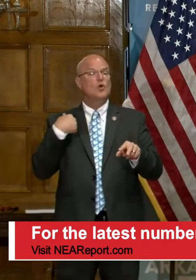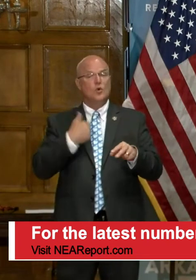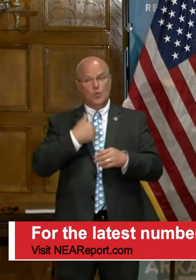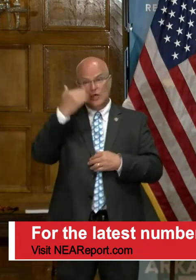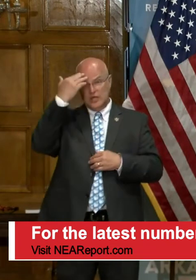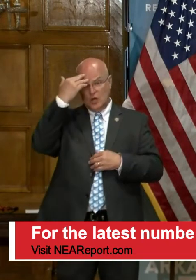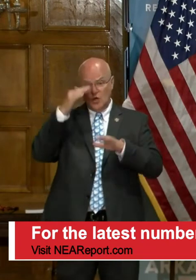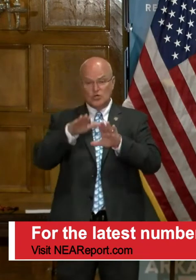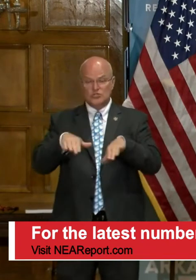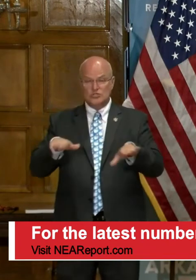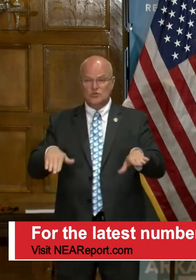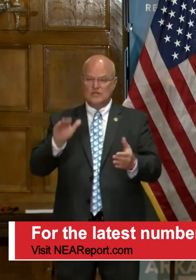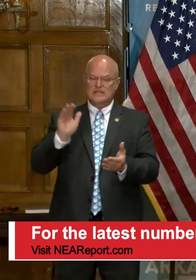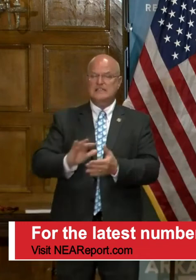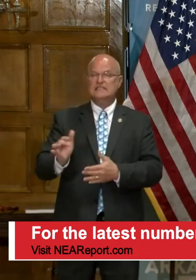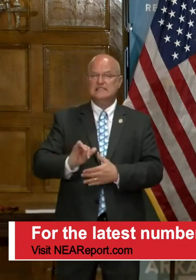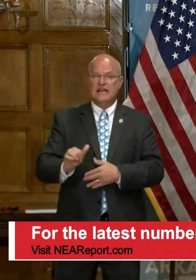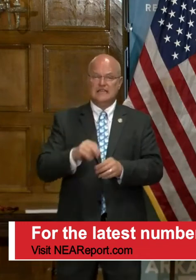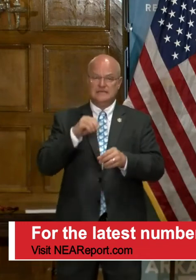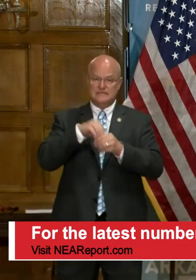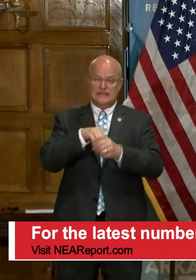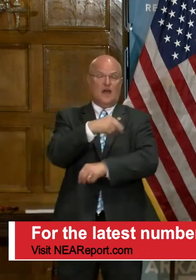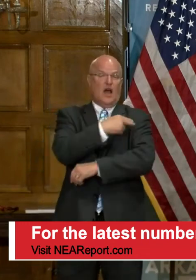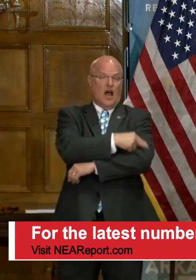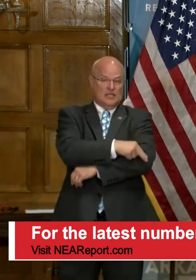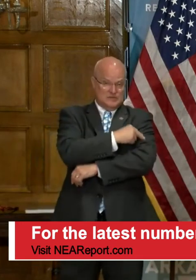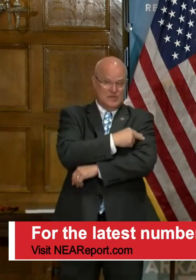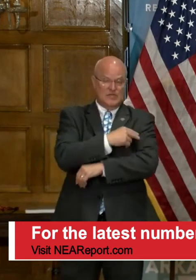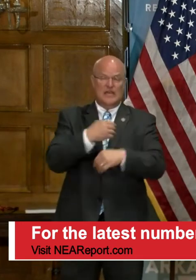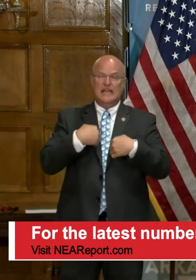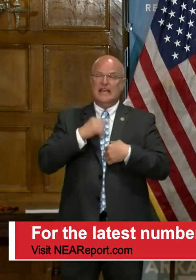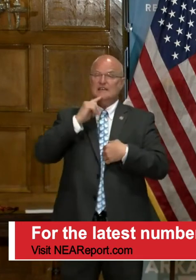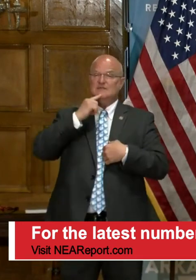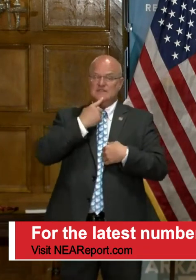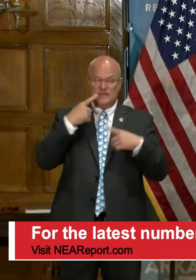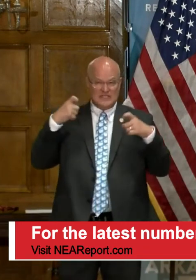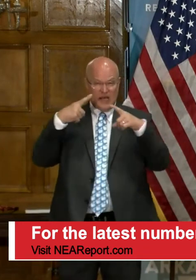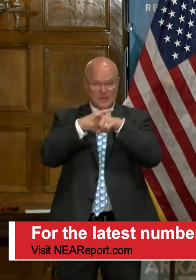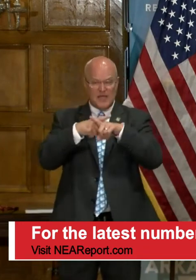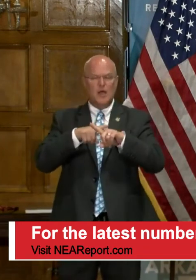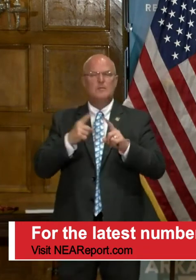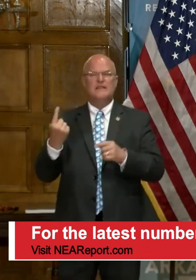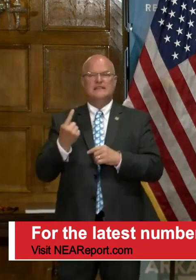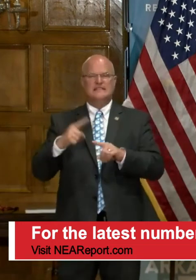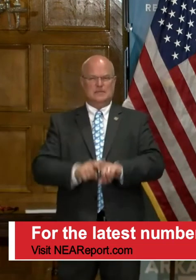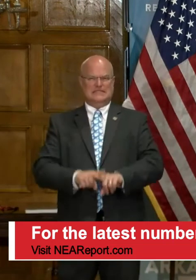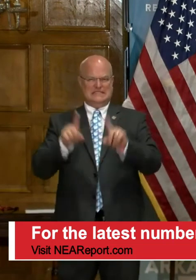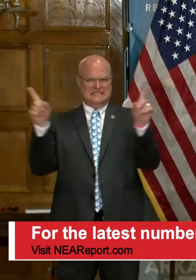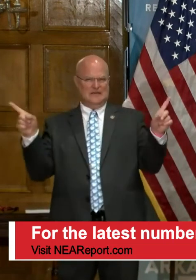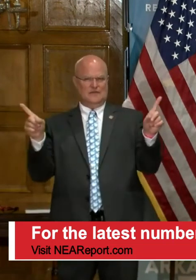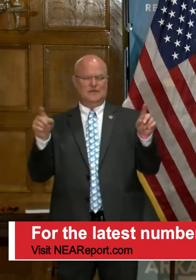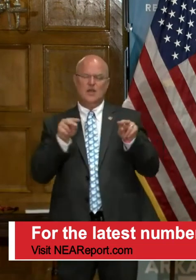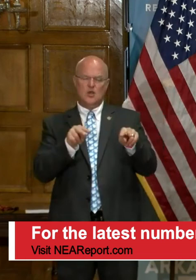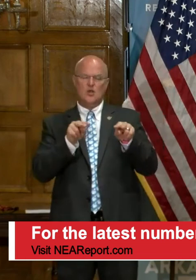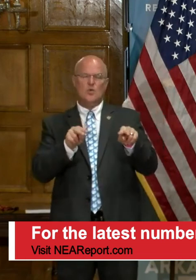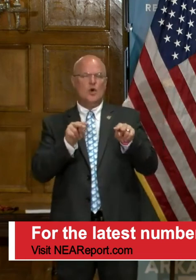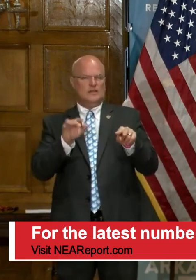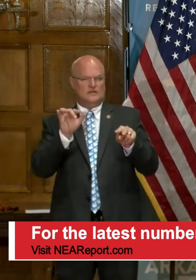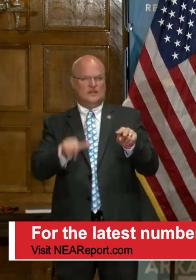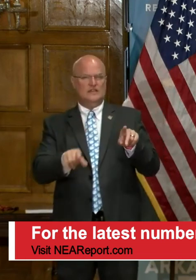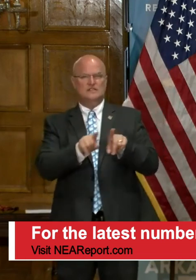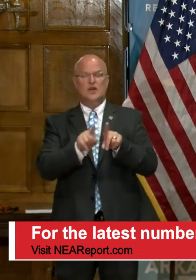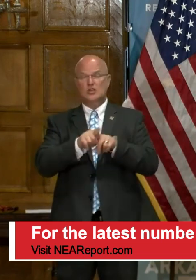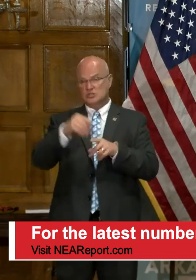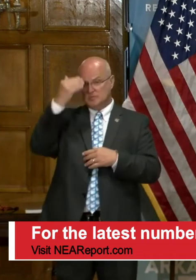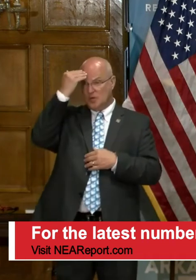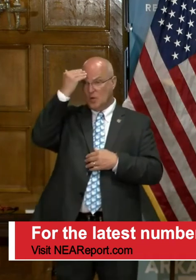know that children are less likely to be hospitalized and have serious complications, but this is something different, something we need to watch for, and also